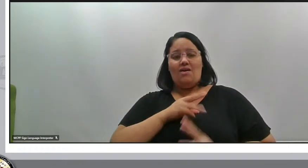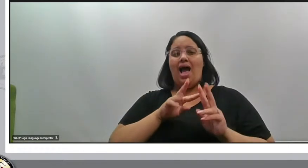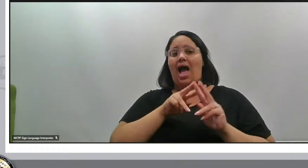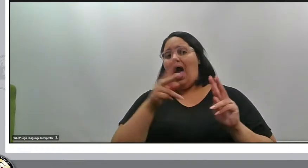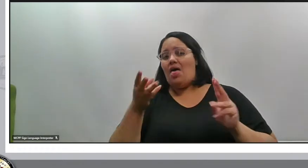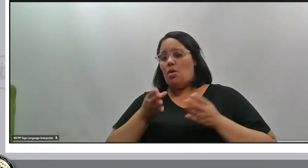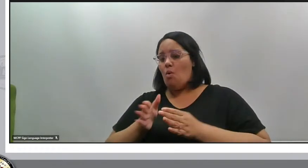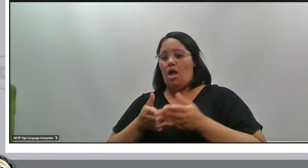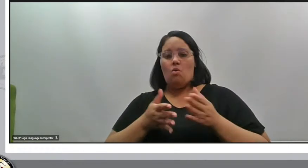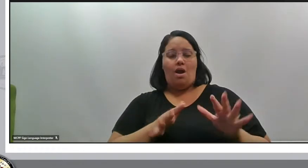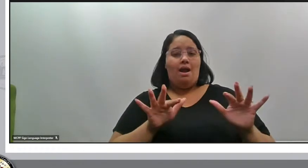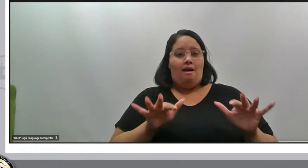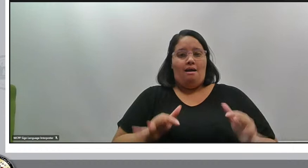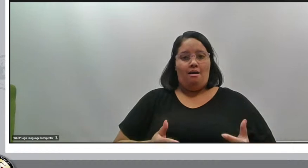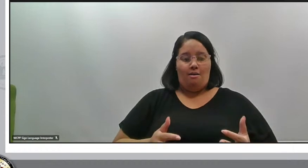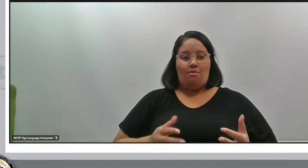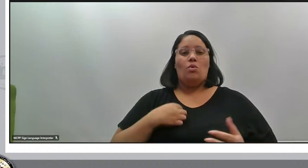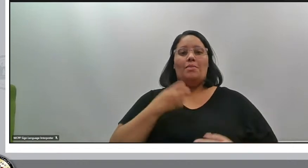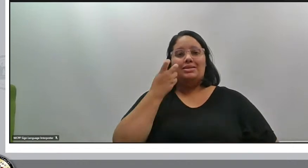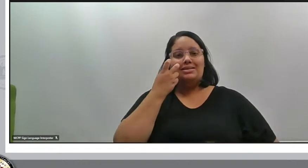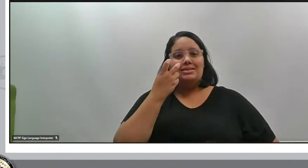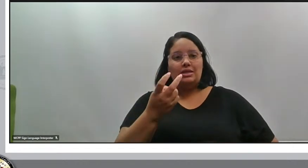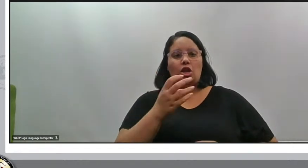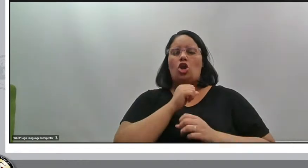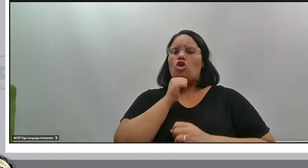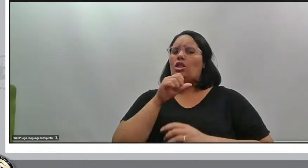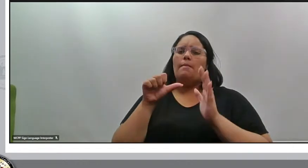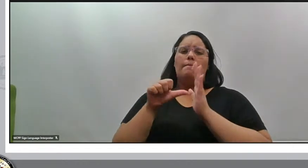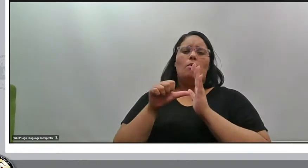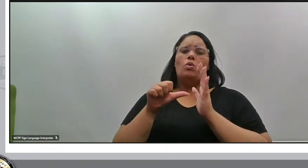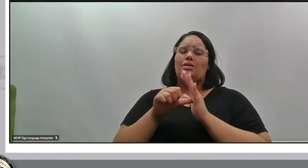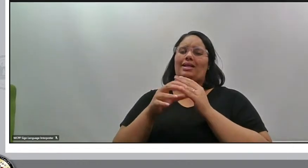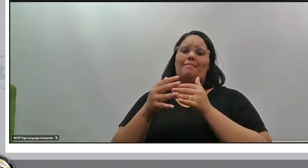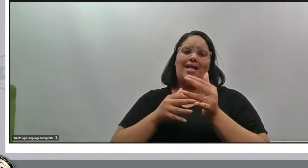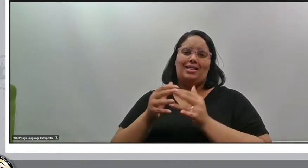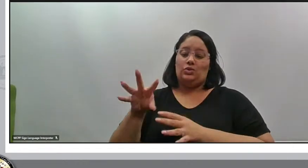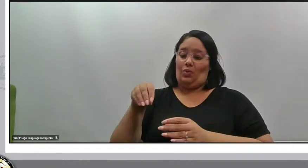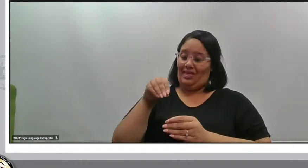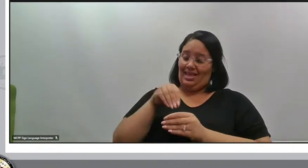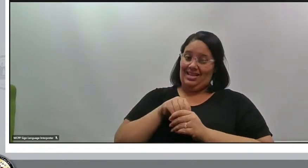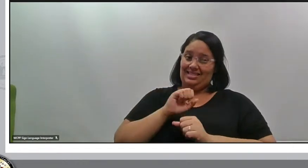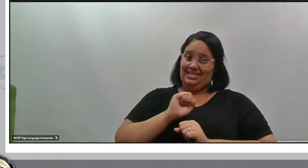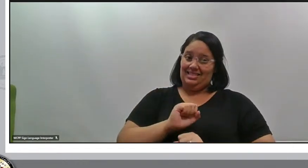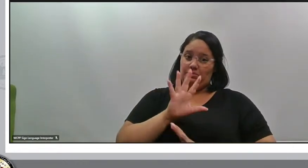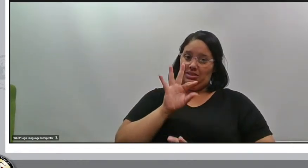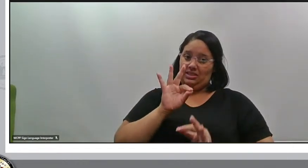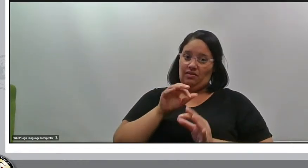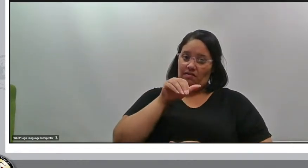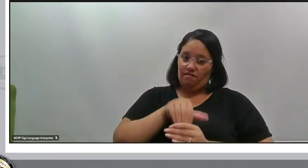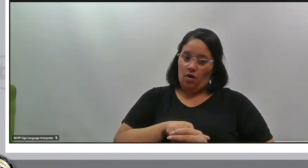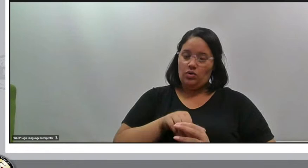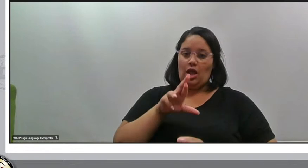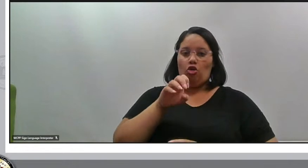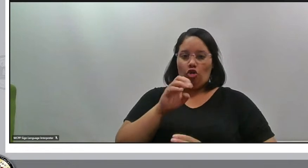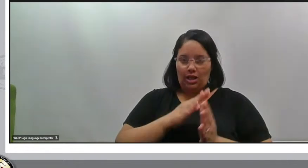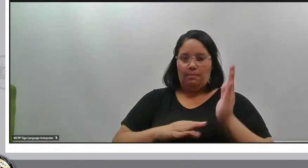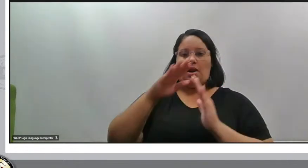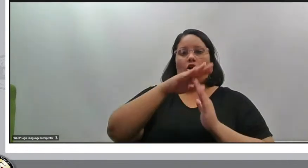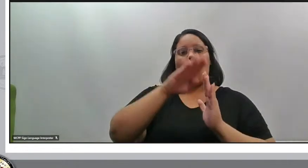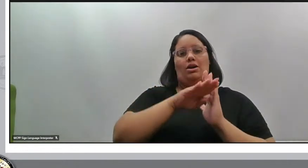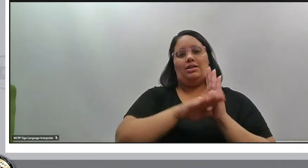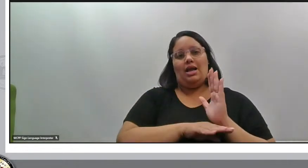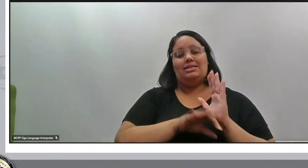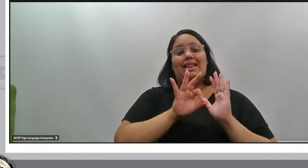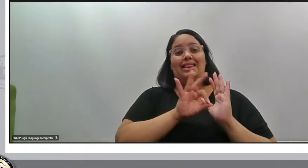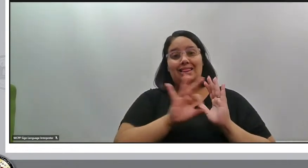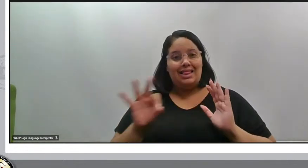And then we must look at the non-important matters within those particular votes and reprioritize. And that is